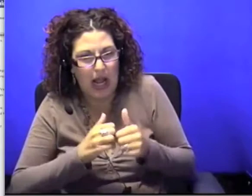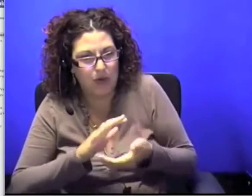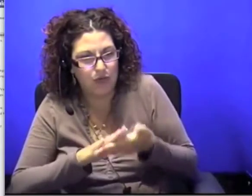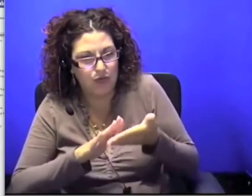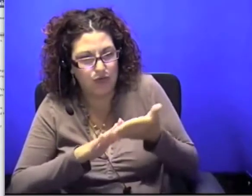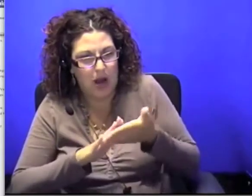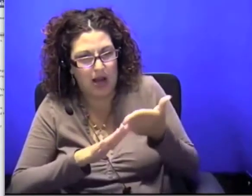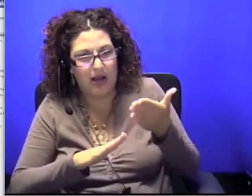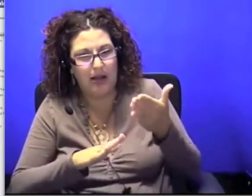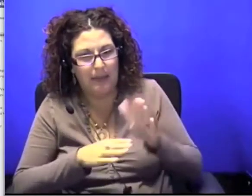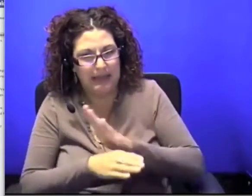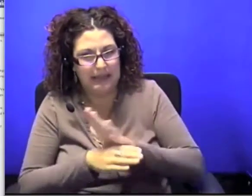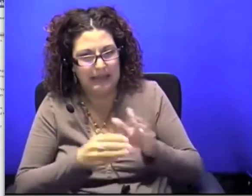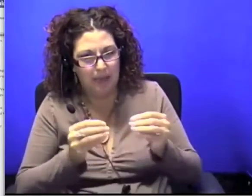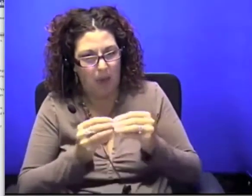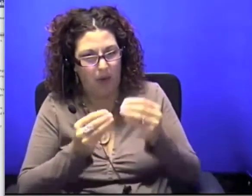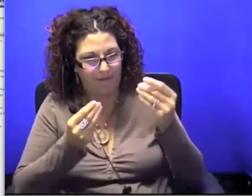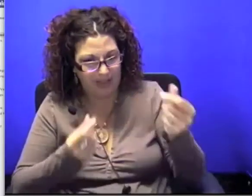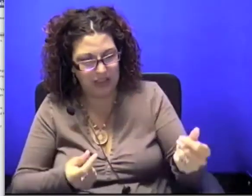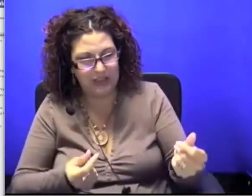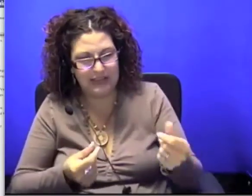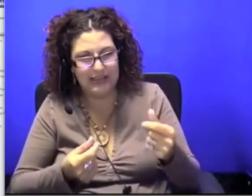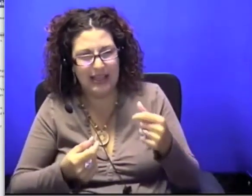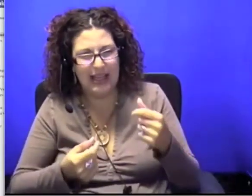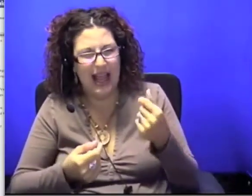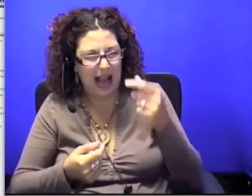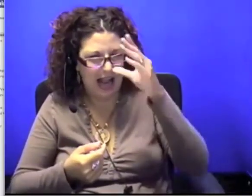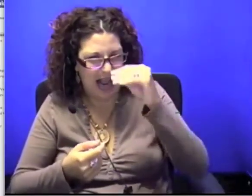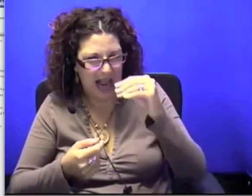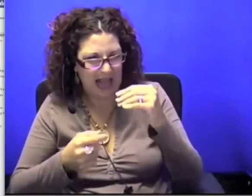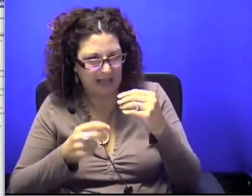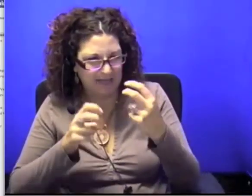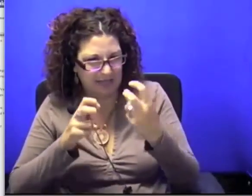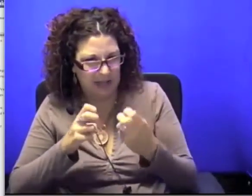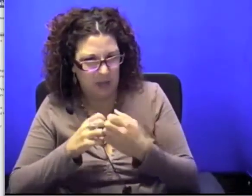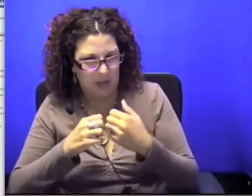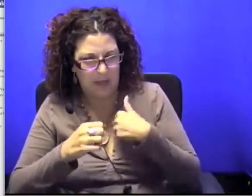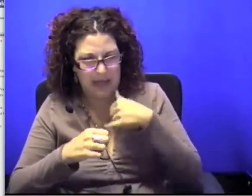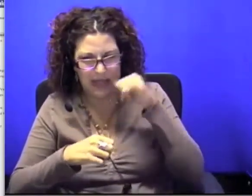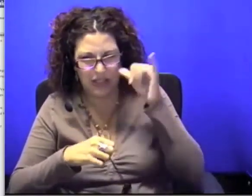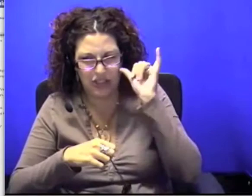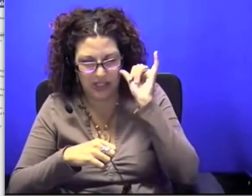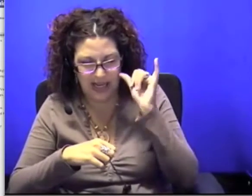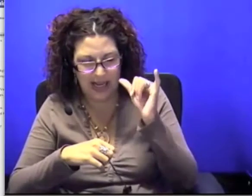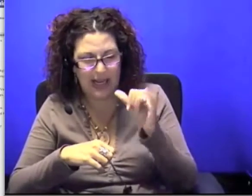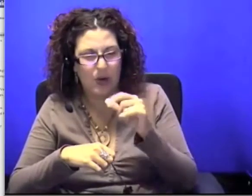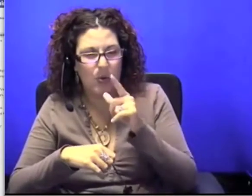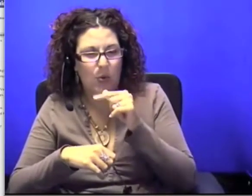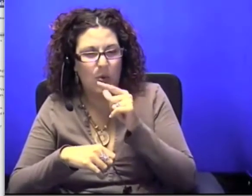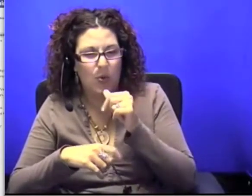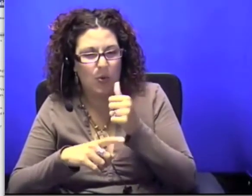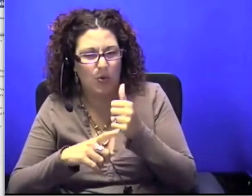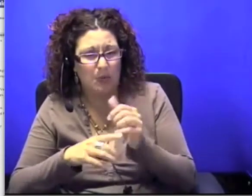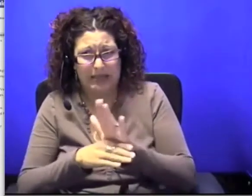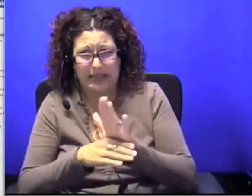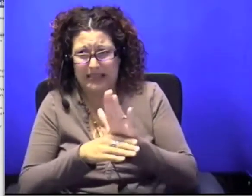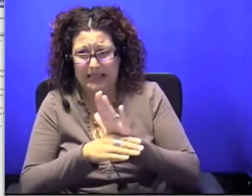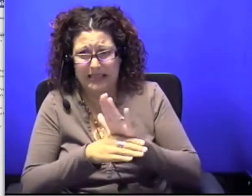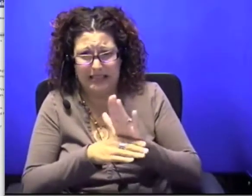much more efficiently, and they're using the Internet. I had a guy sit in my office yesterday right across my desk who is